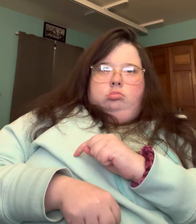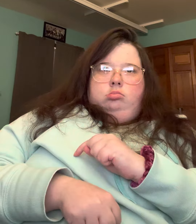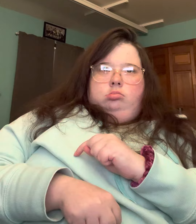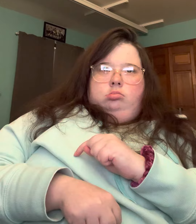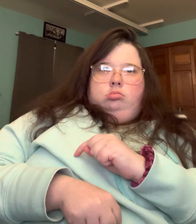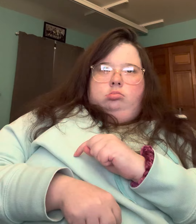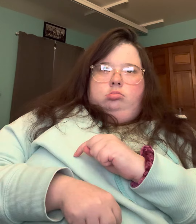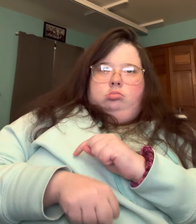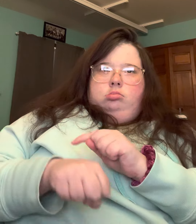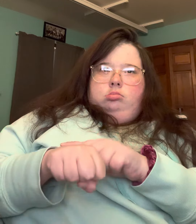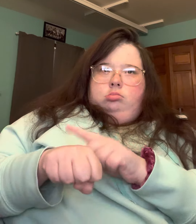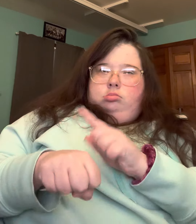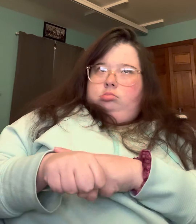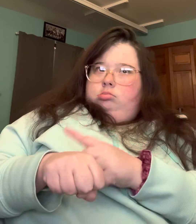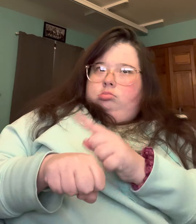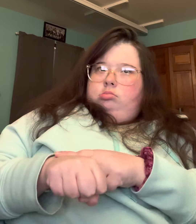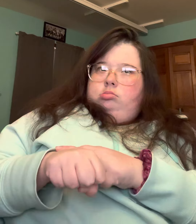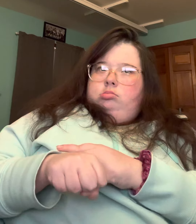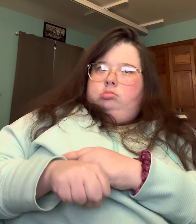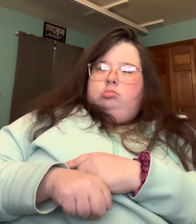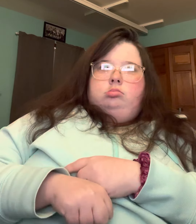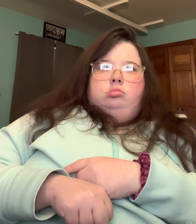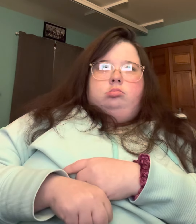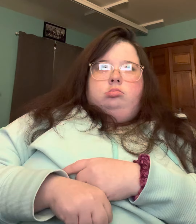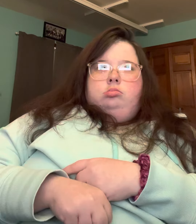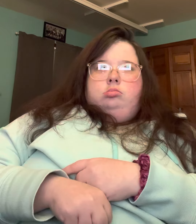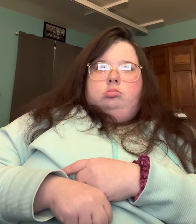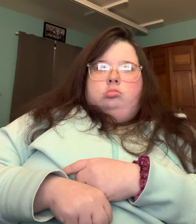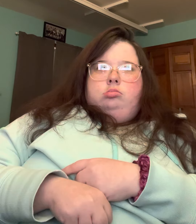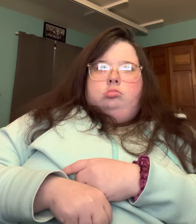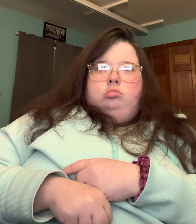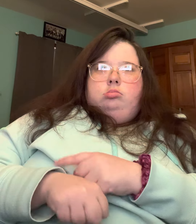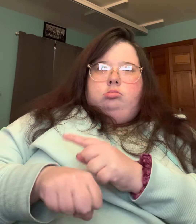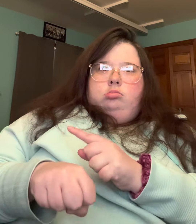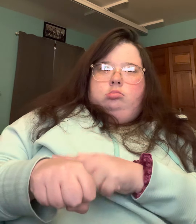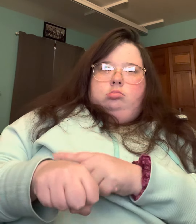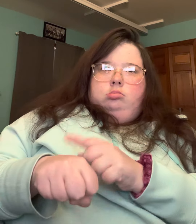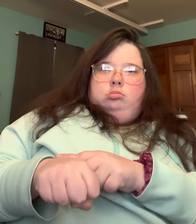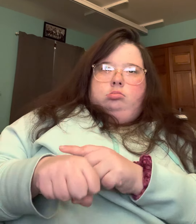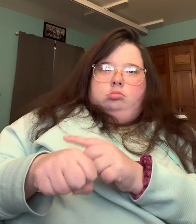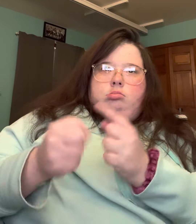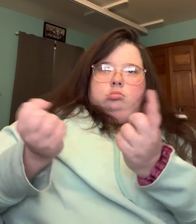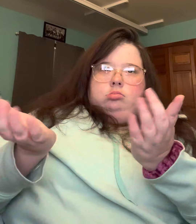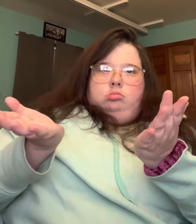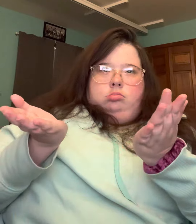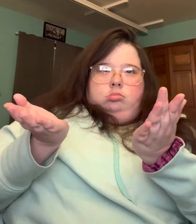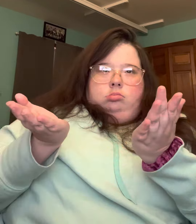it. Or you could be really formal and say, time what?